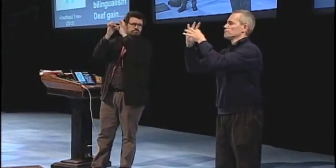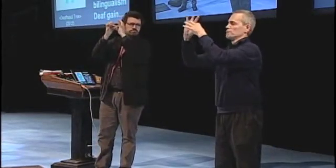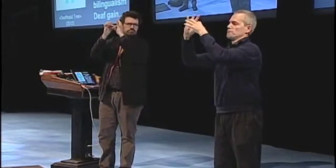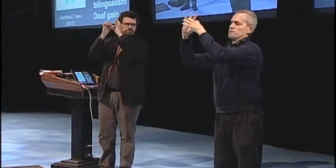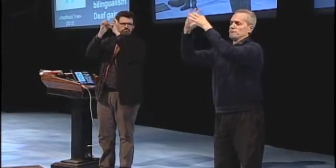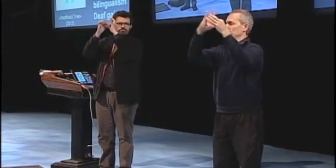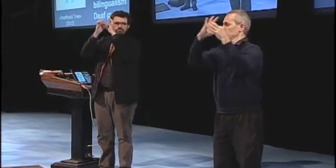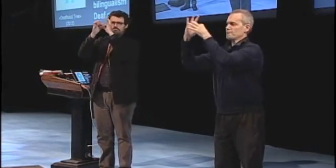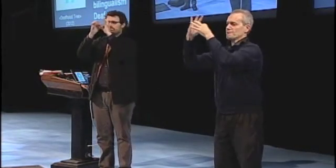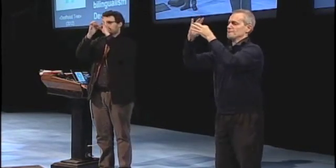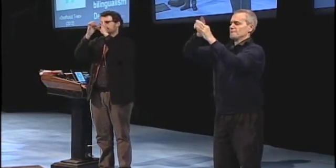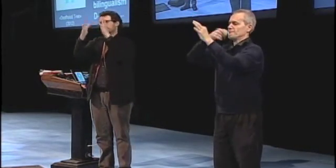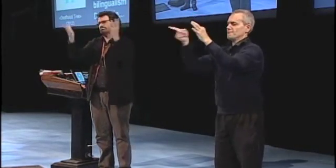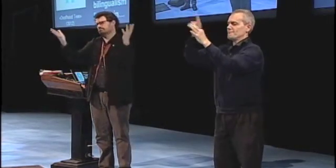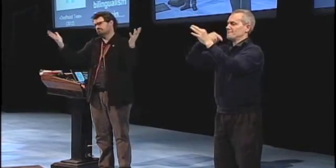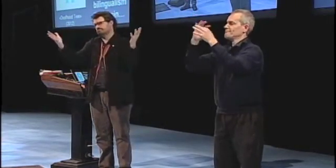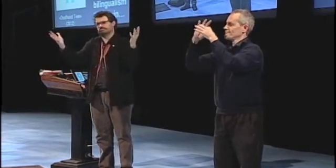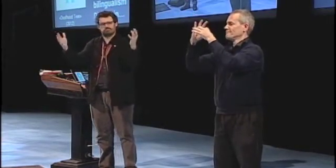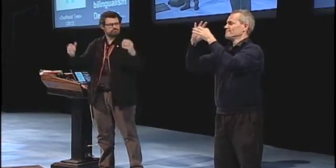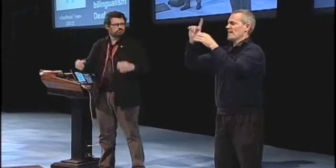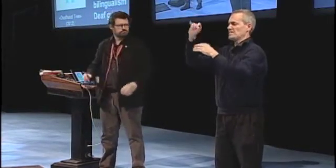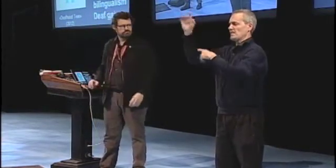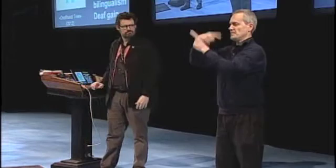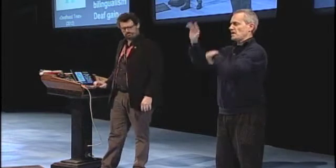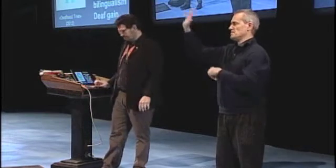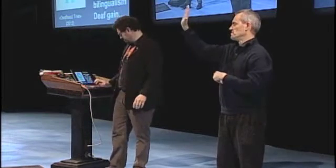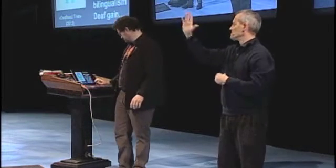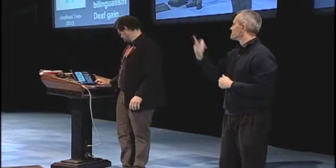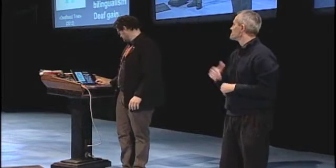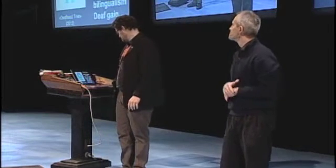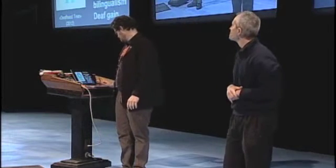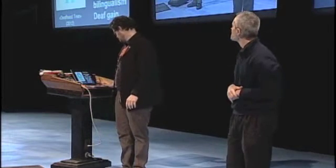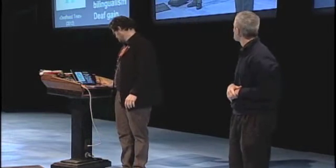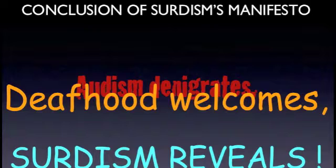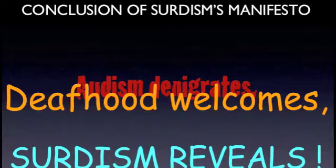That shape, that sign also represents fellowhood